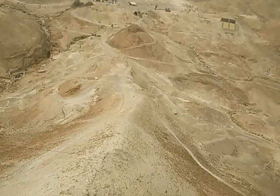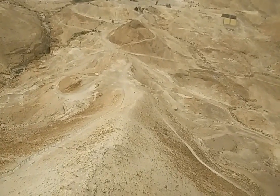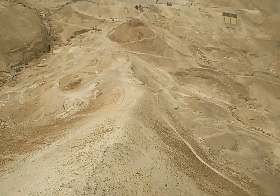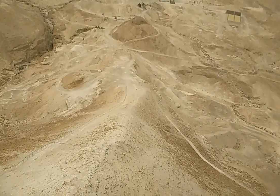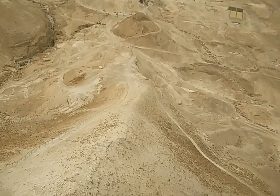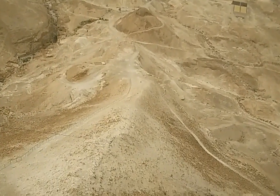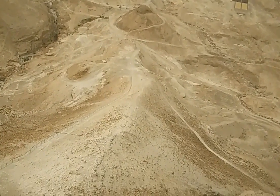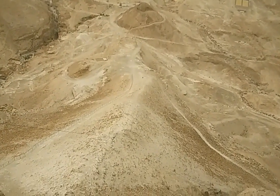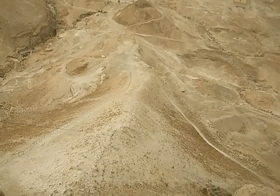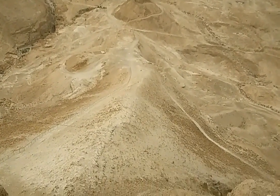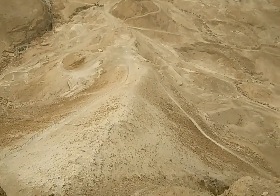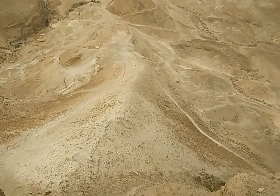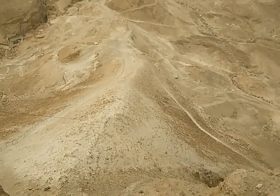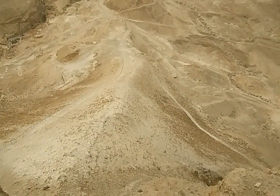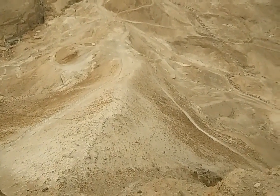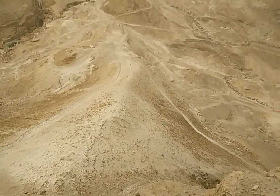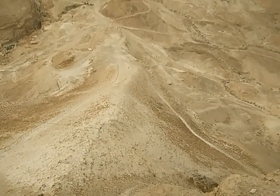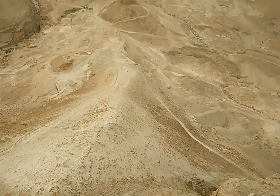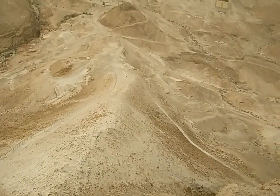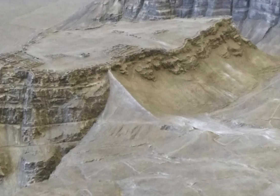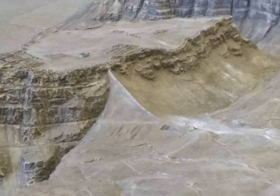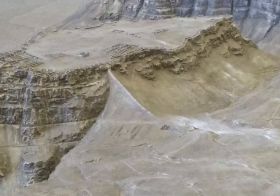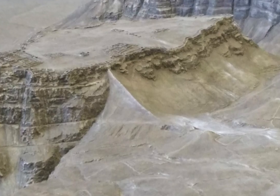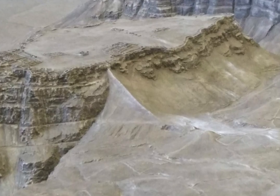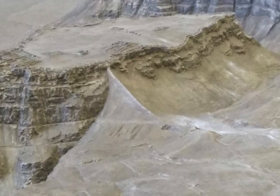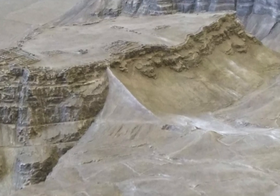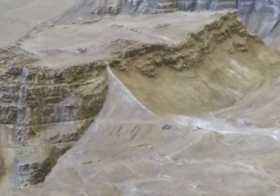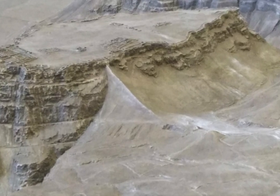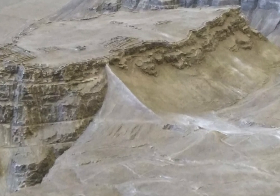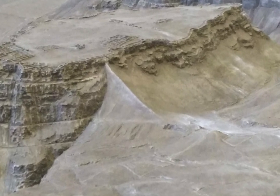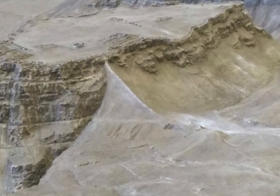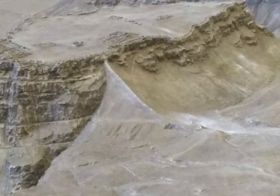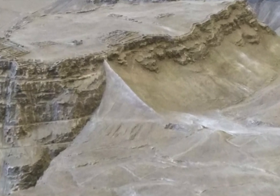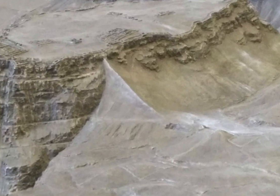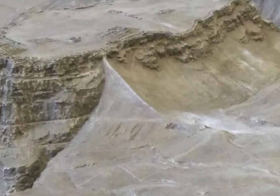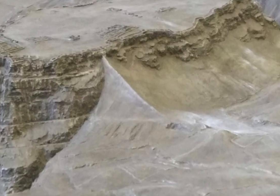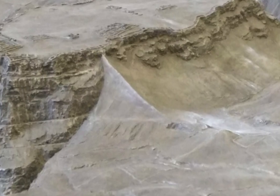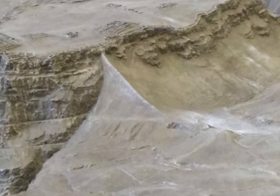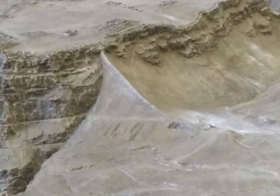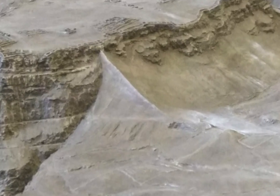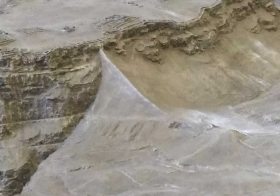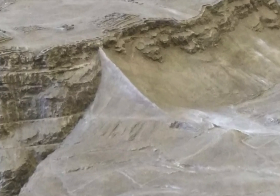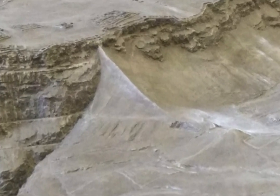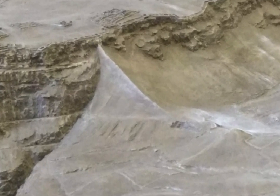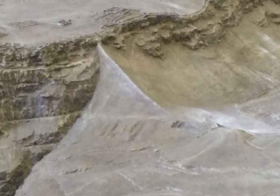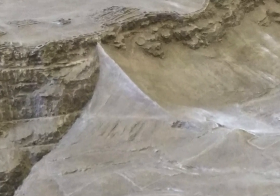to finally access the city. Again, from the model, here's what you see.